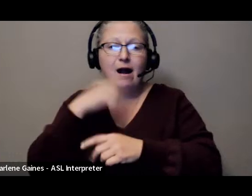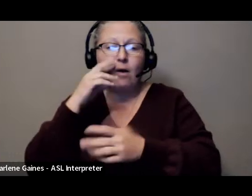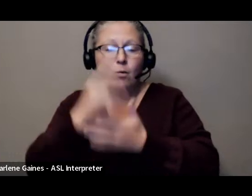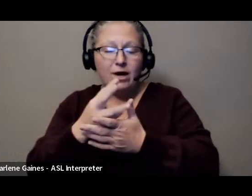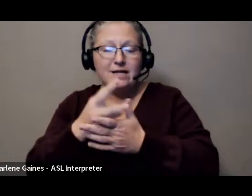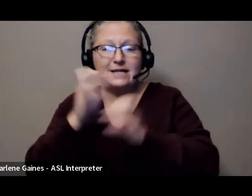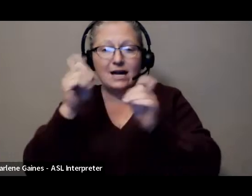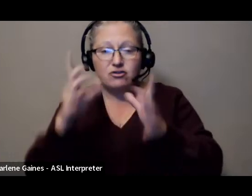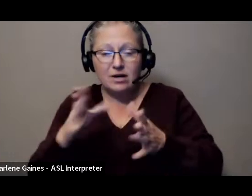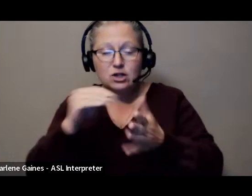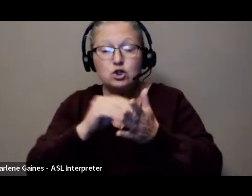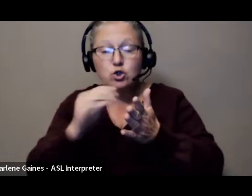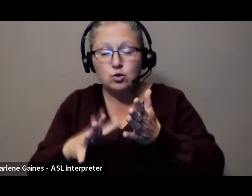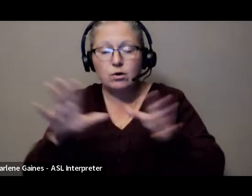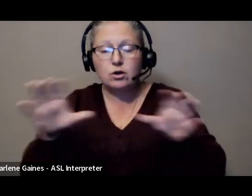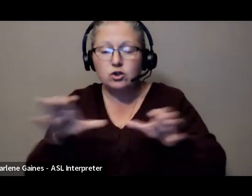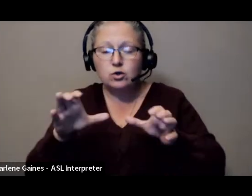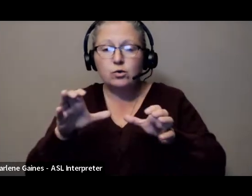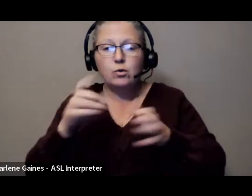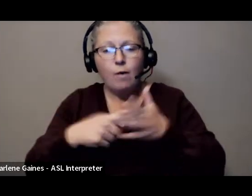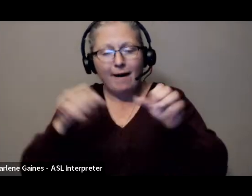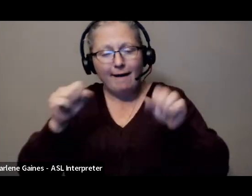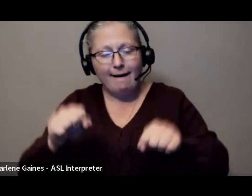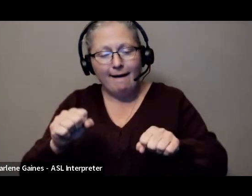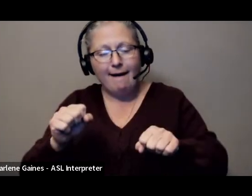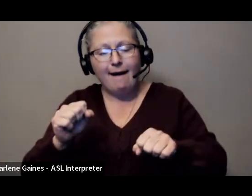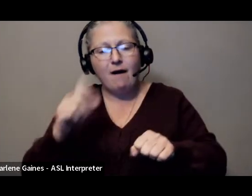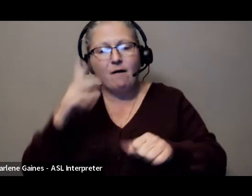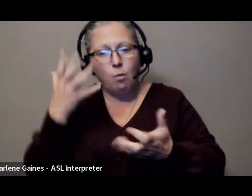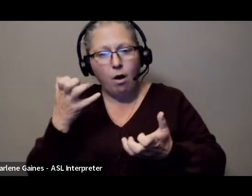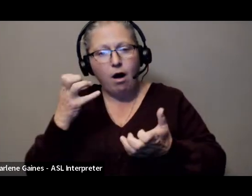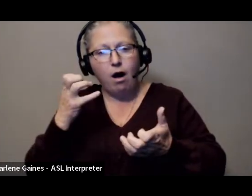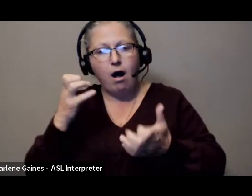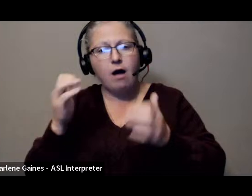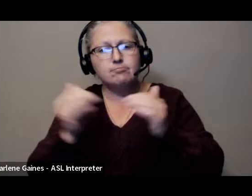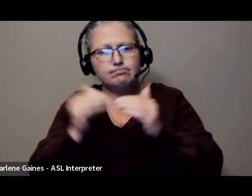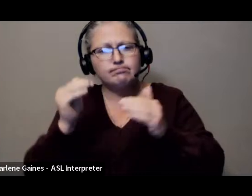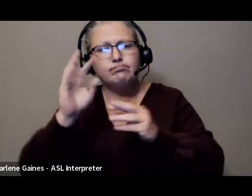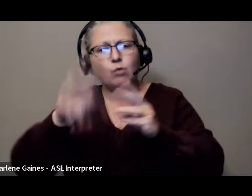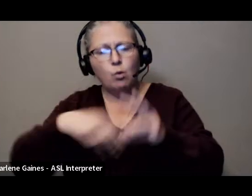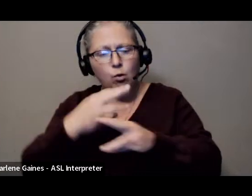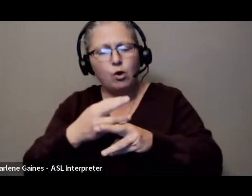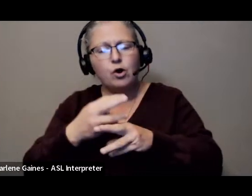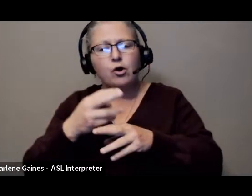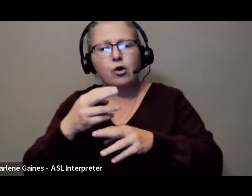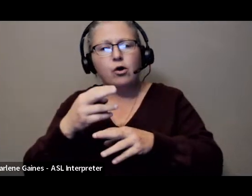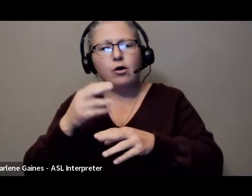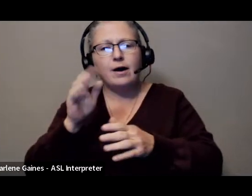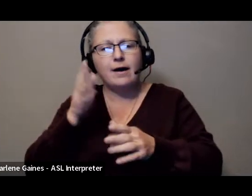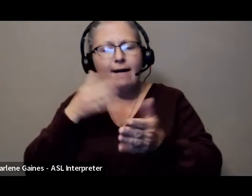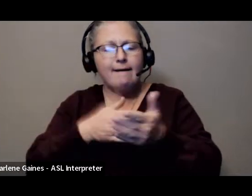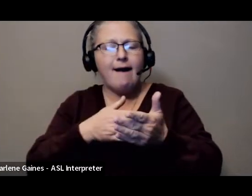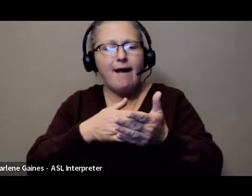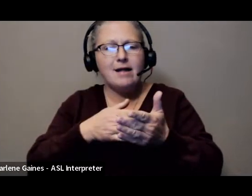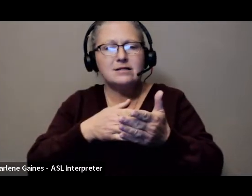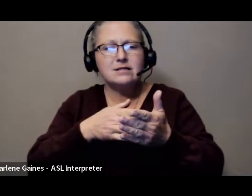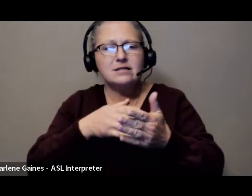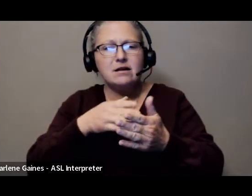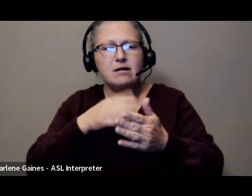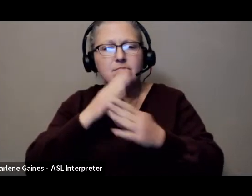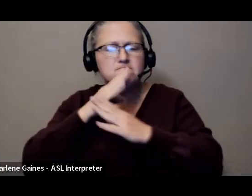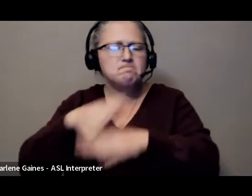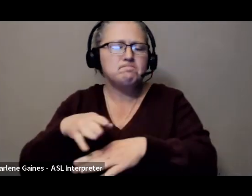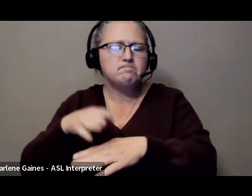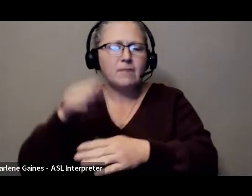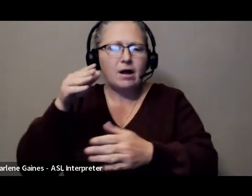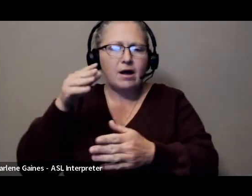and students do what we can to speak and act toward a more just world against the censorship and punishment in this district